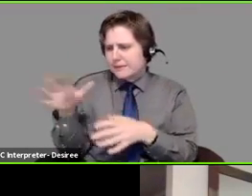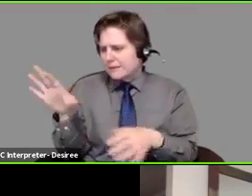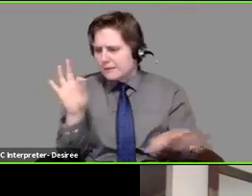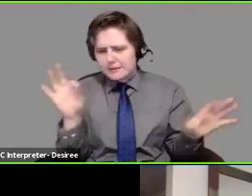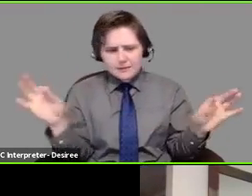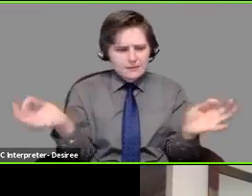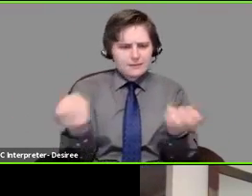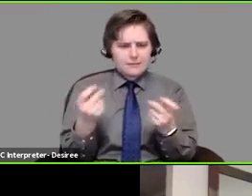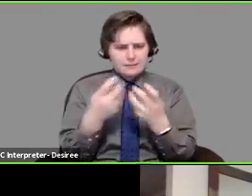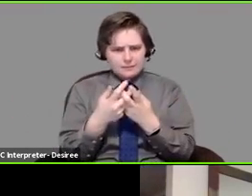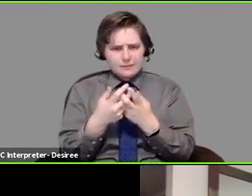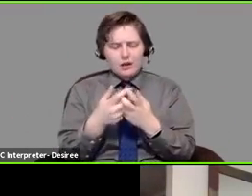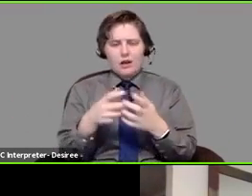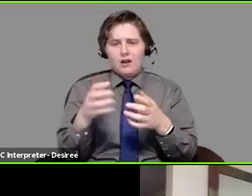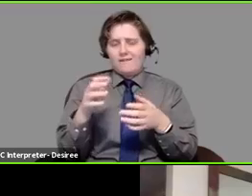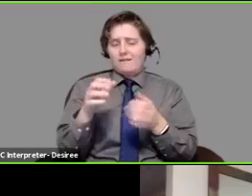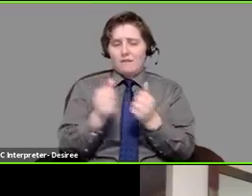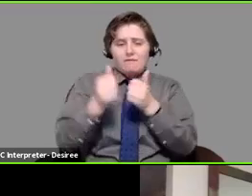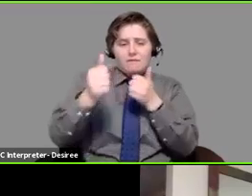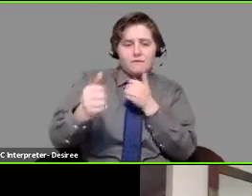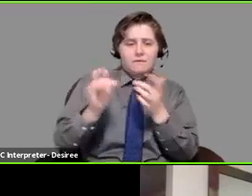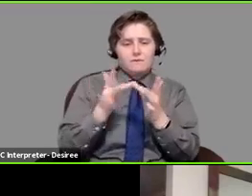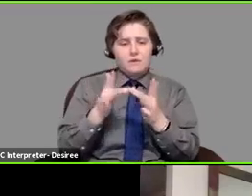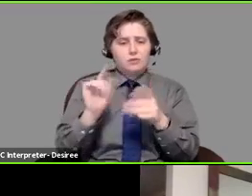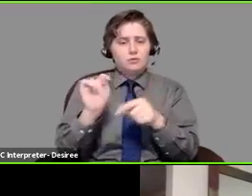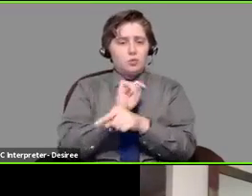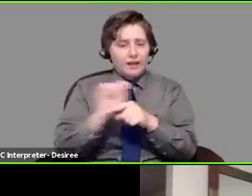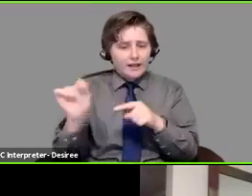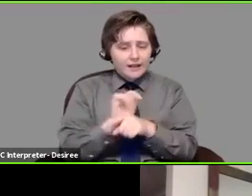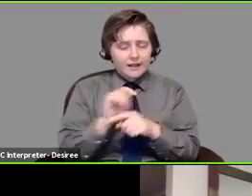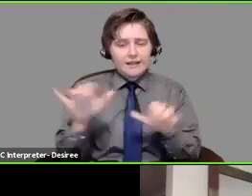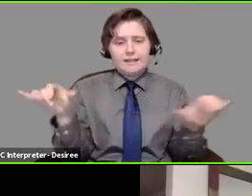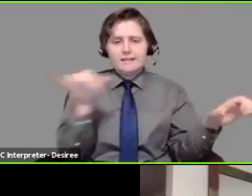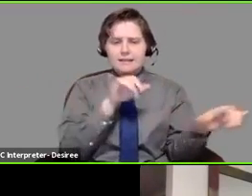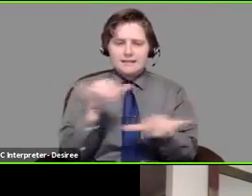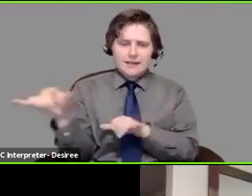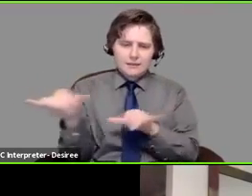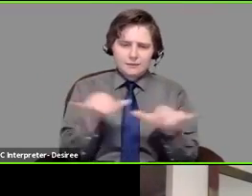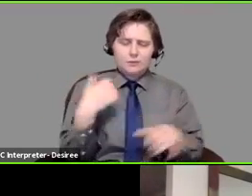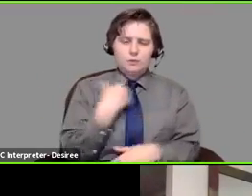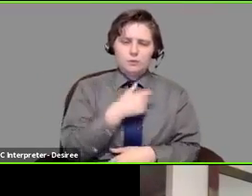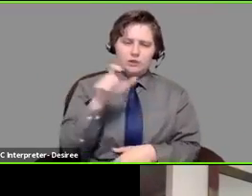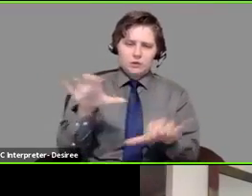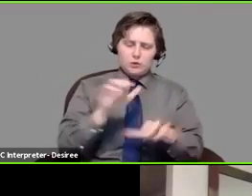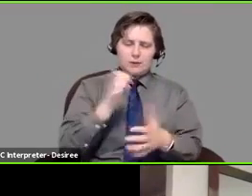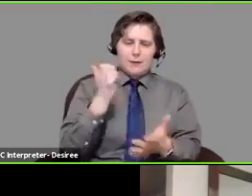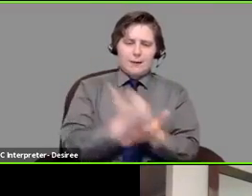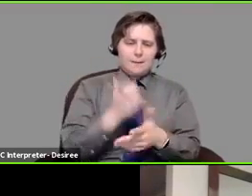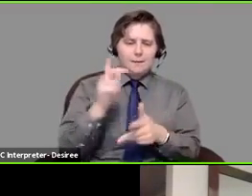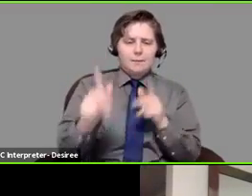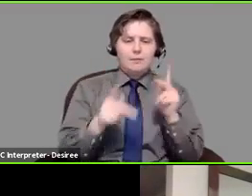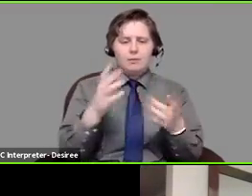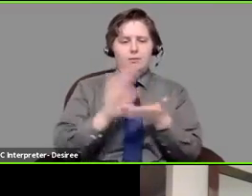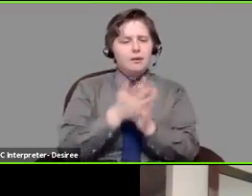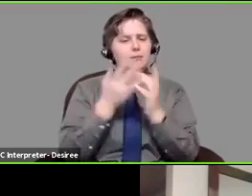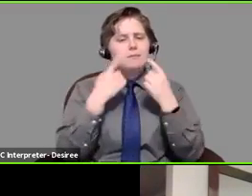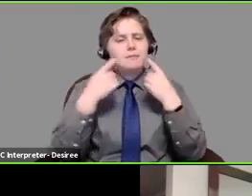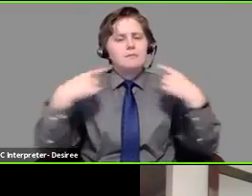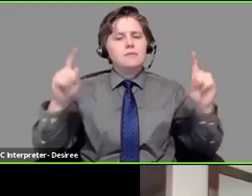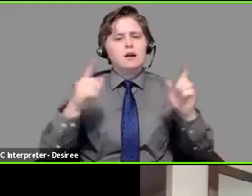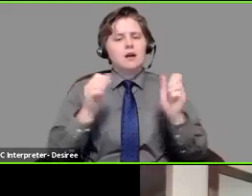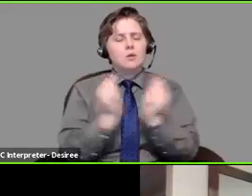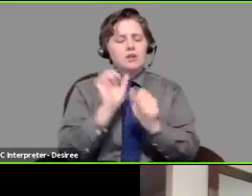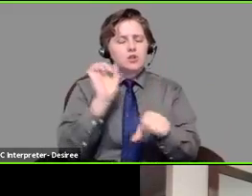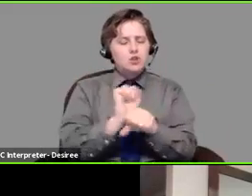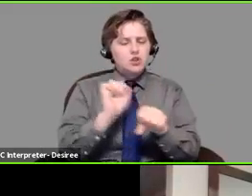can do virtual training and the same type of things that we need to do to help people be successful in the job